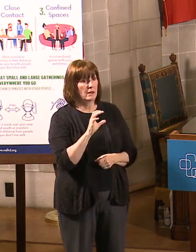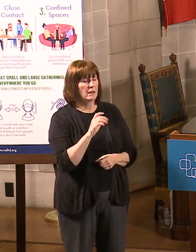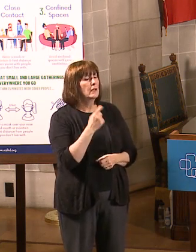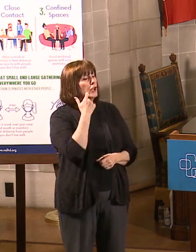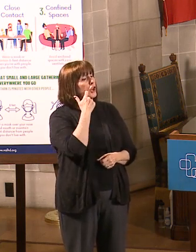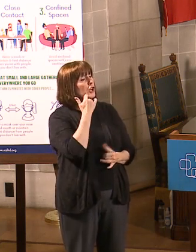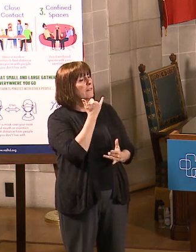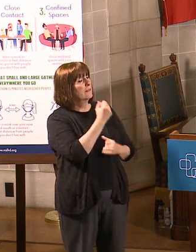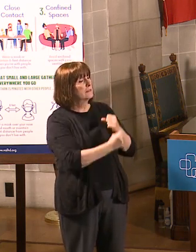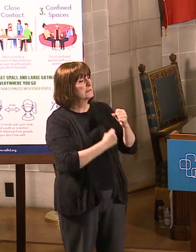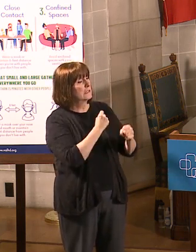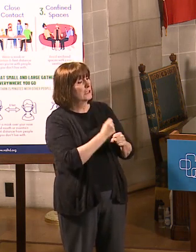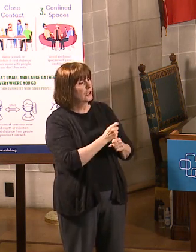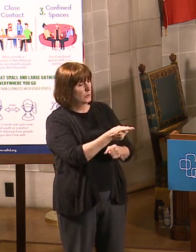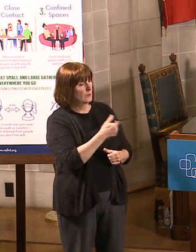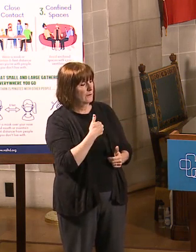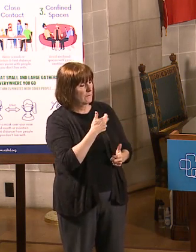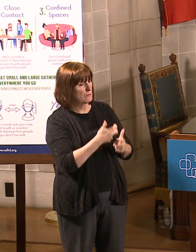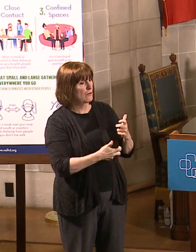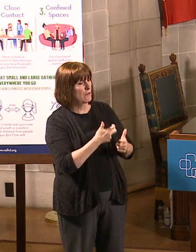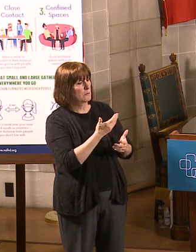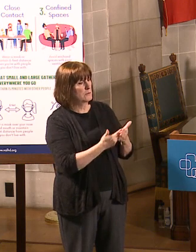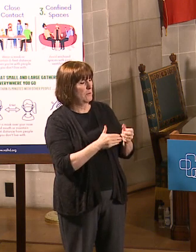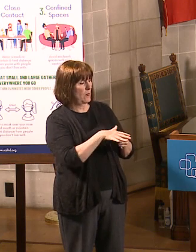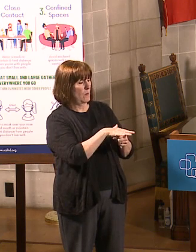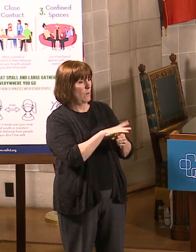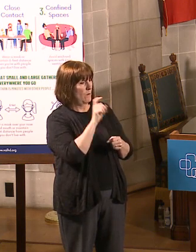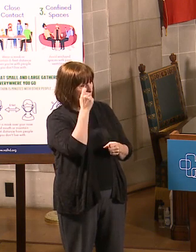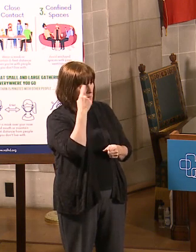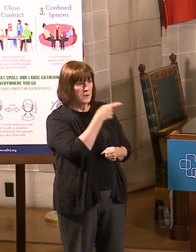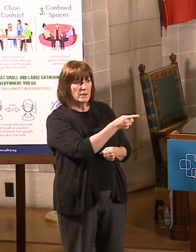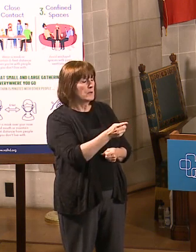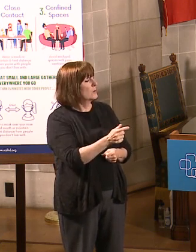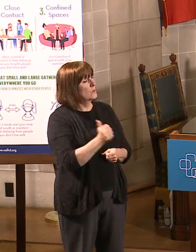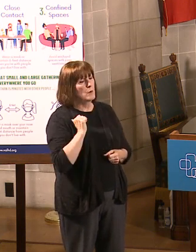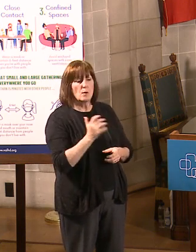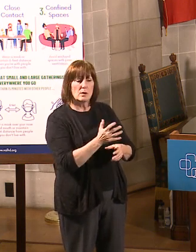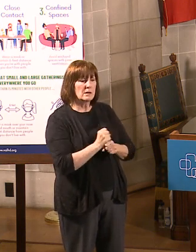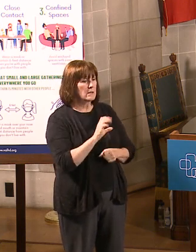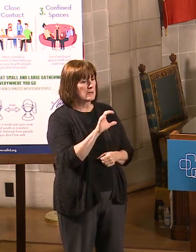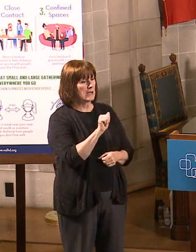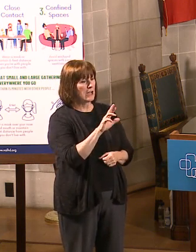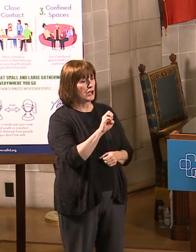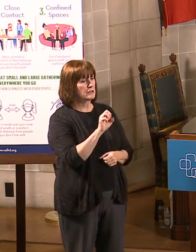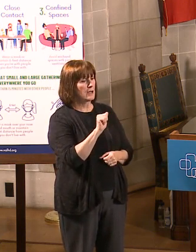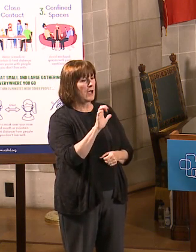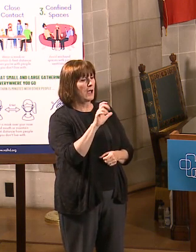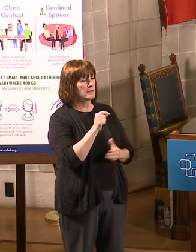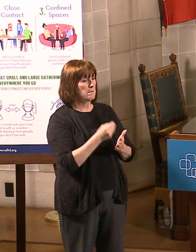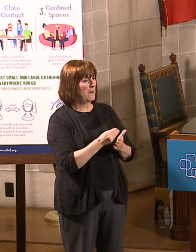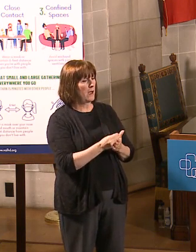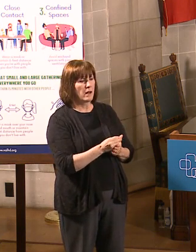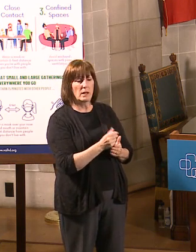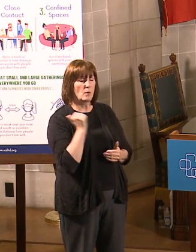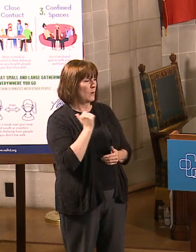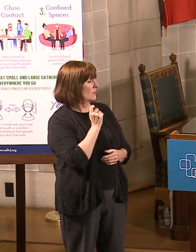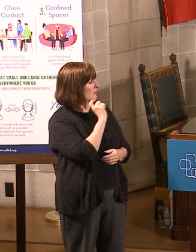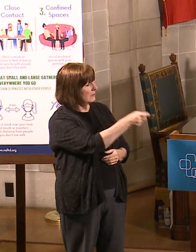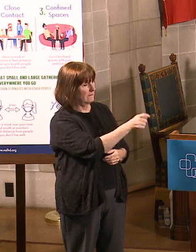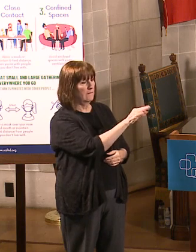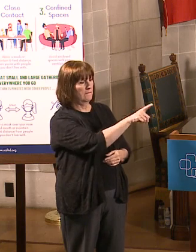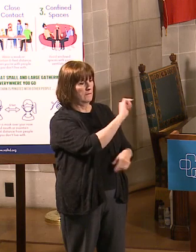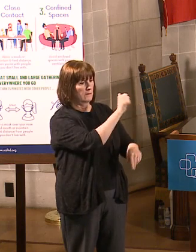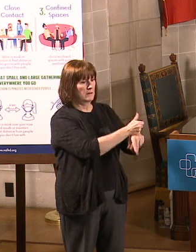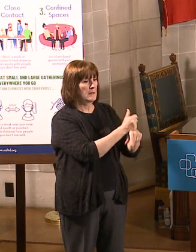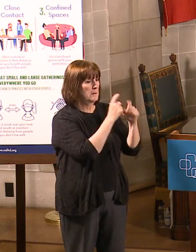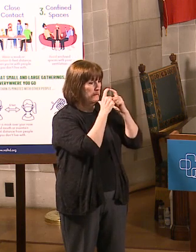this year, you had a problem with some local governments and said they wouldn't get CARES Act money if they enacted a mask mandate.